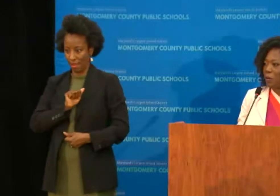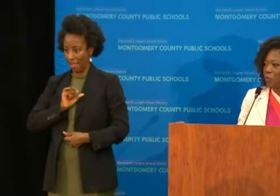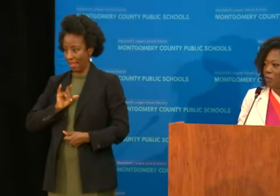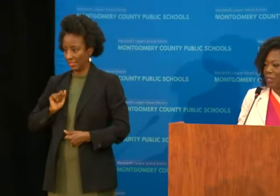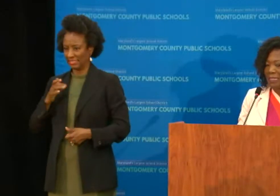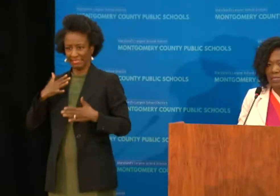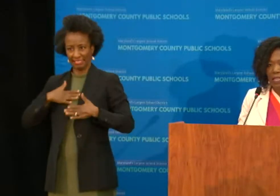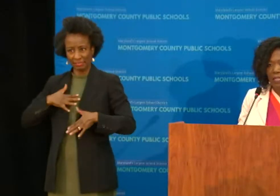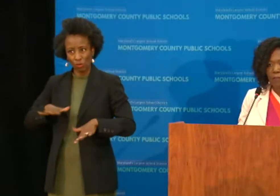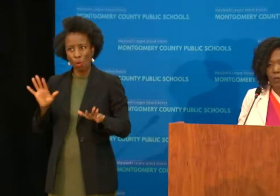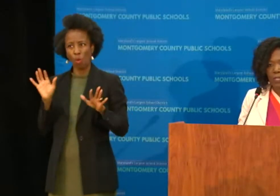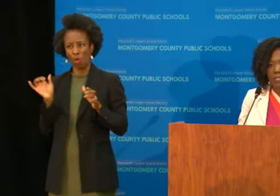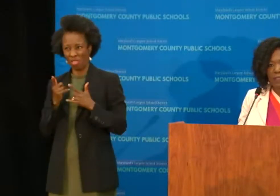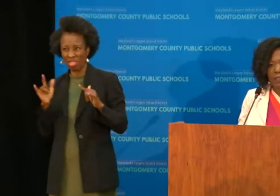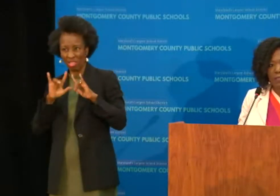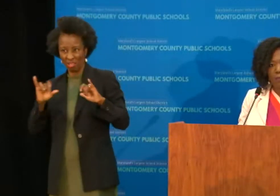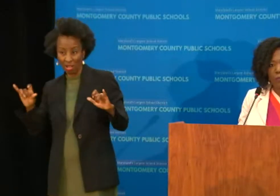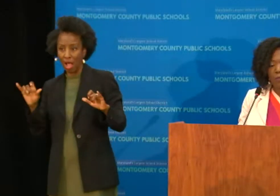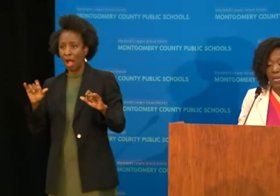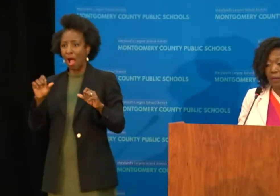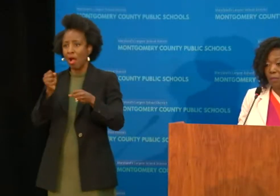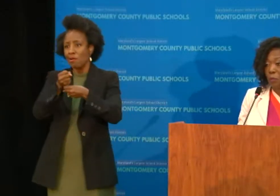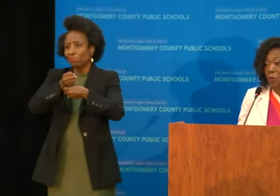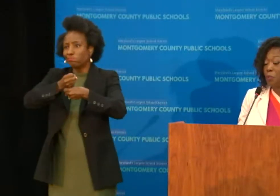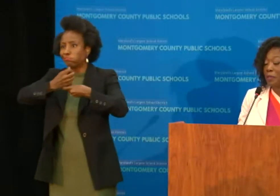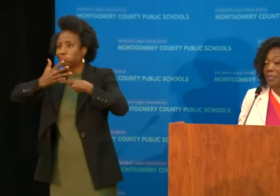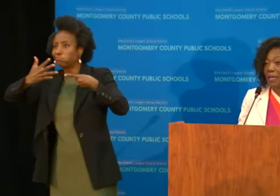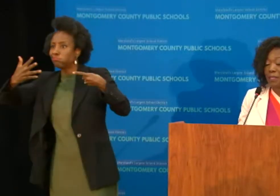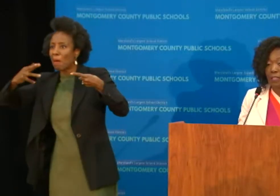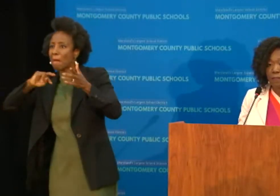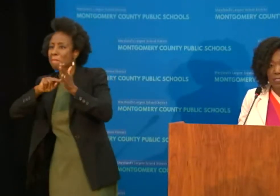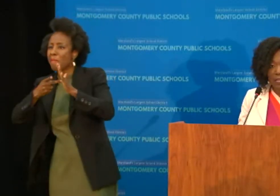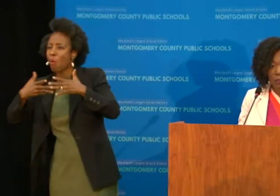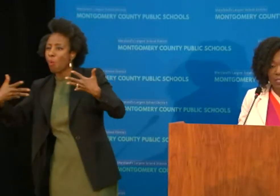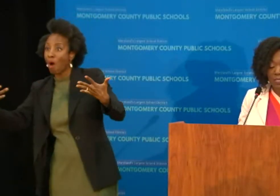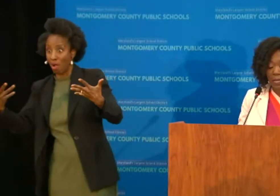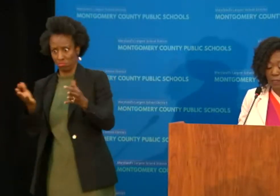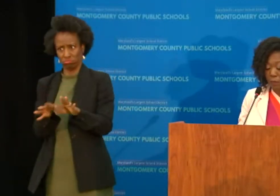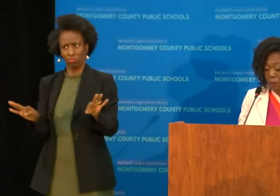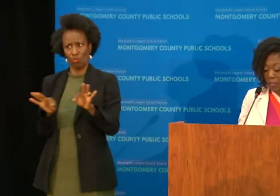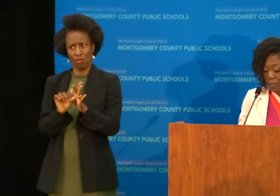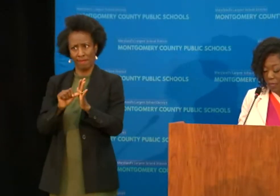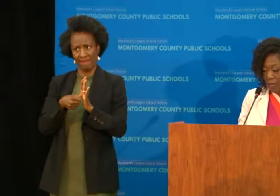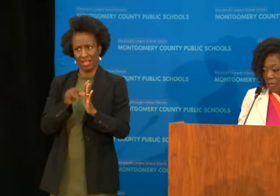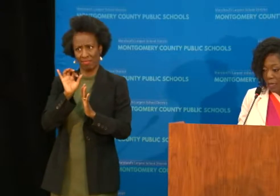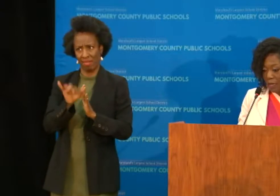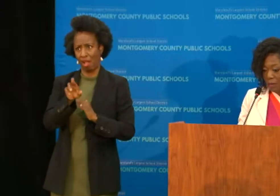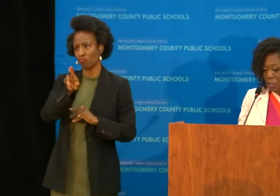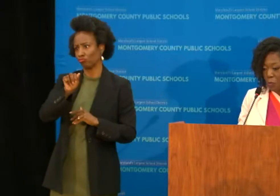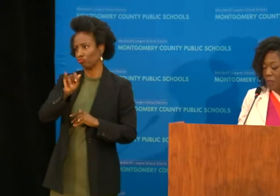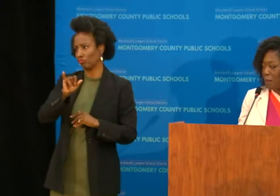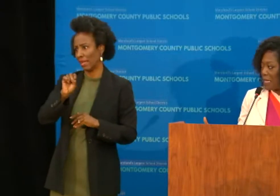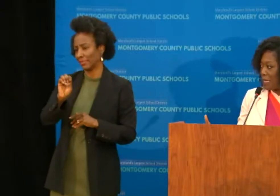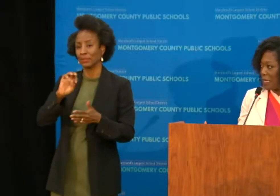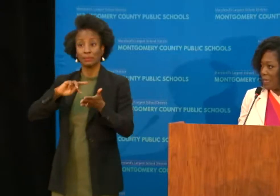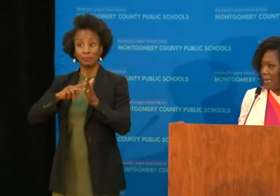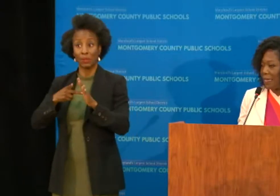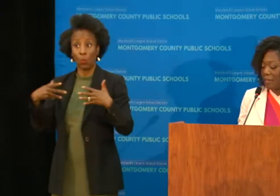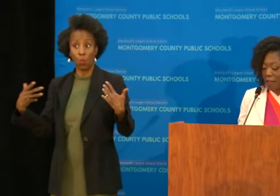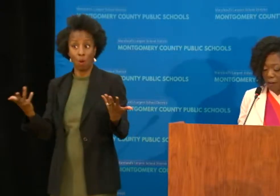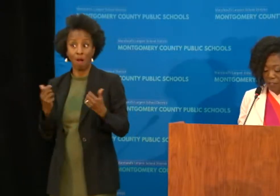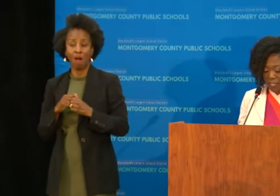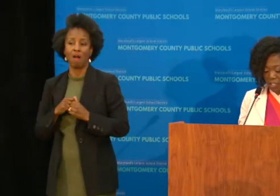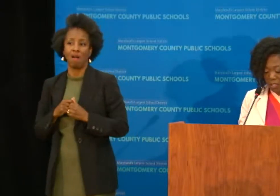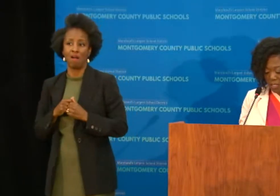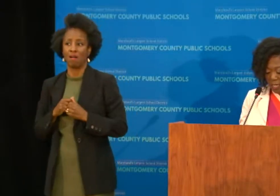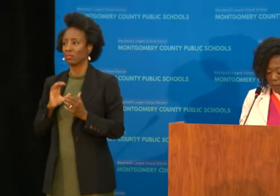talk to you about what RAISE stands for, because I think it's not a more important time to emphasize what it stands for than showing the meaning in that